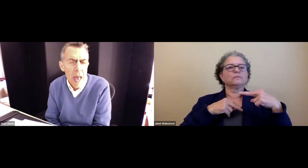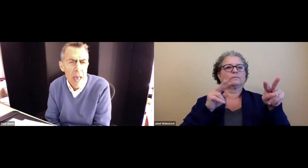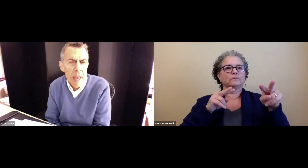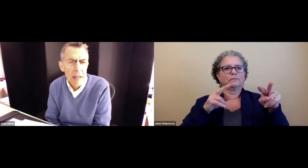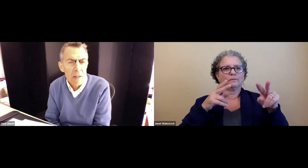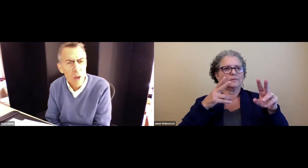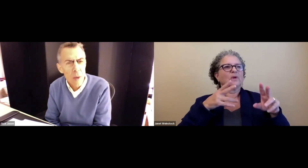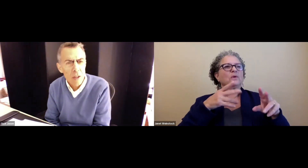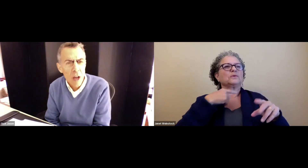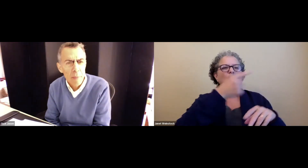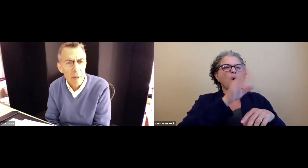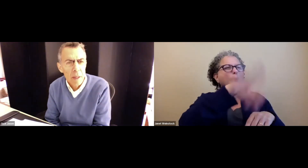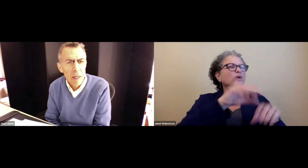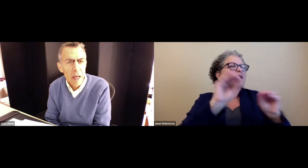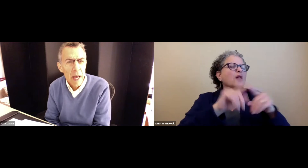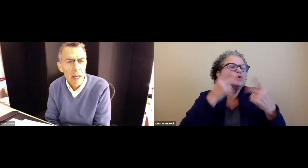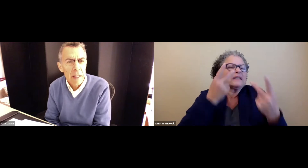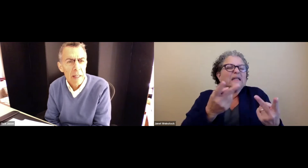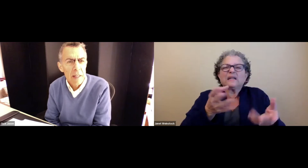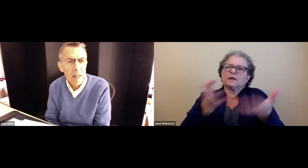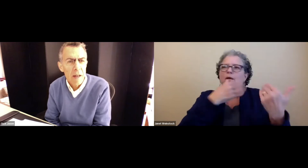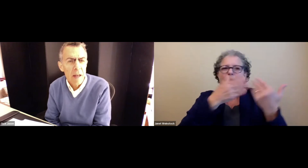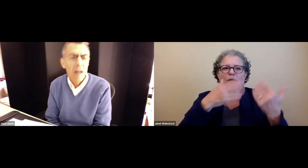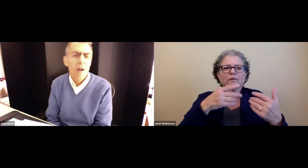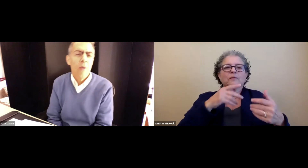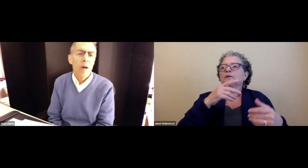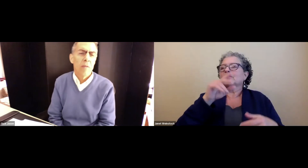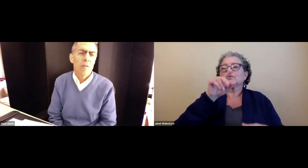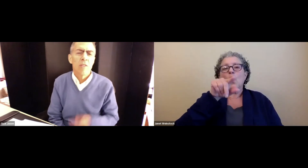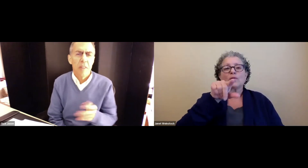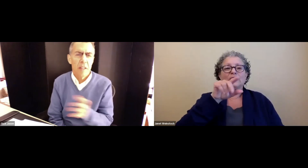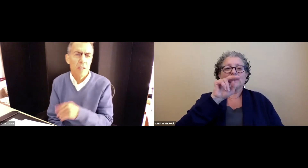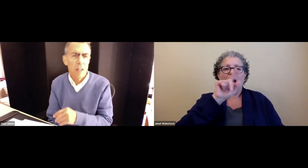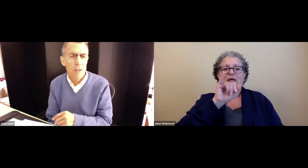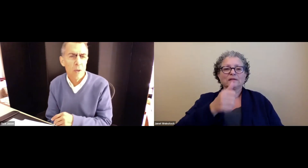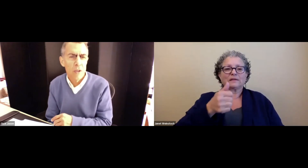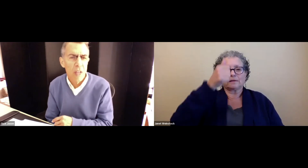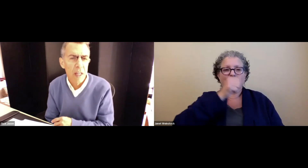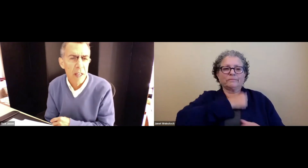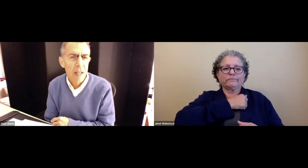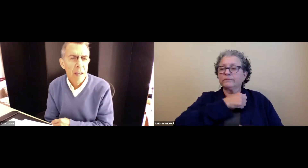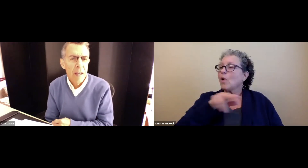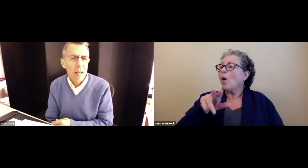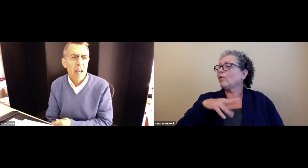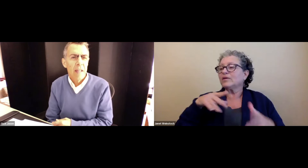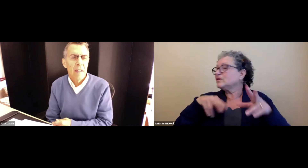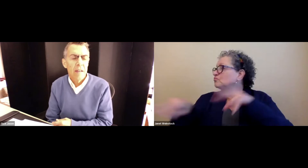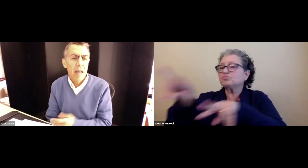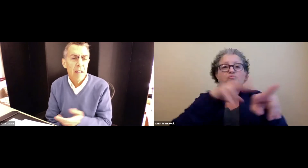in a sewing shop. And he said, "Oh, well, there's nothing to see here," the soldier said. And the head Nazi soldier